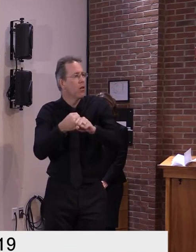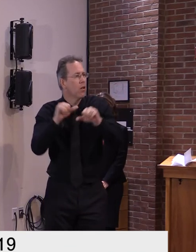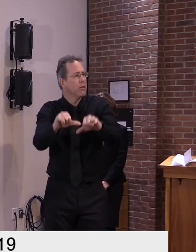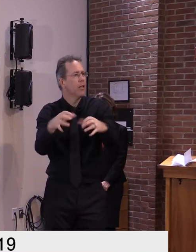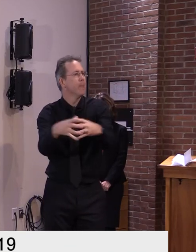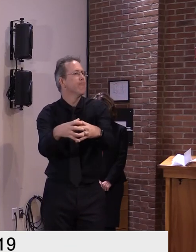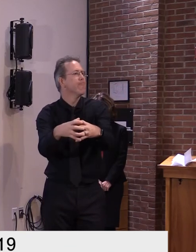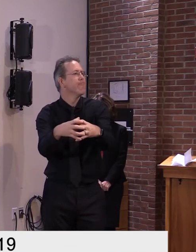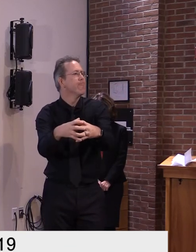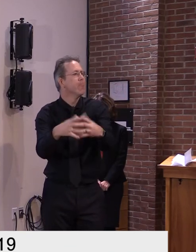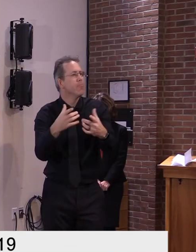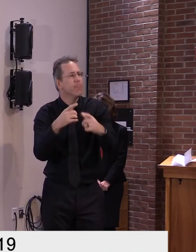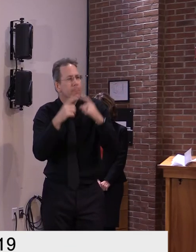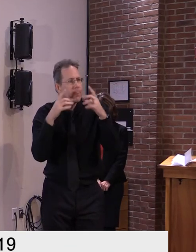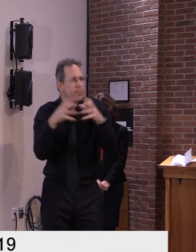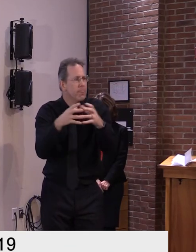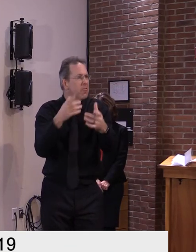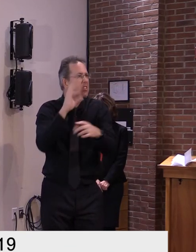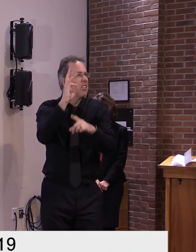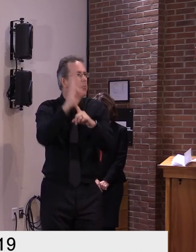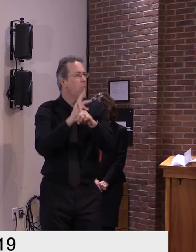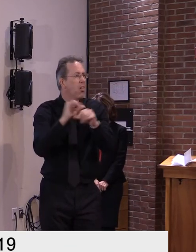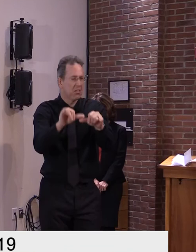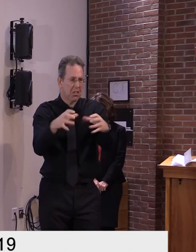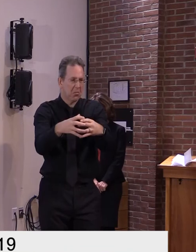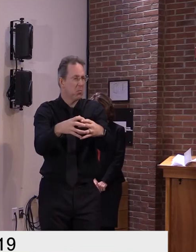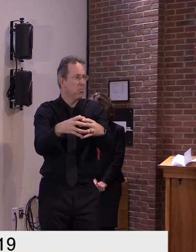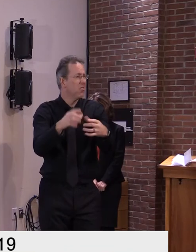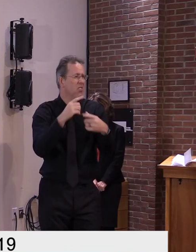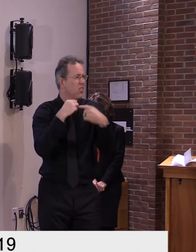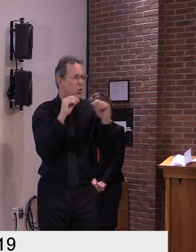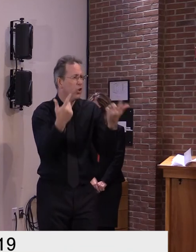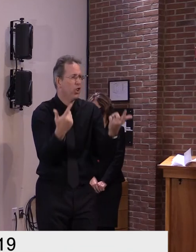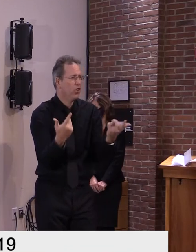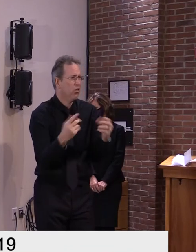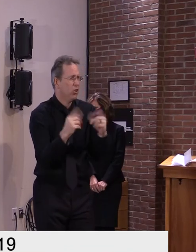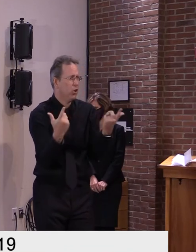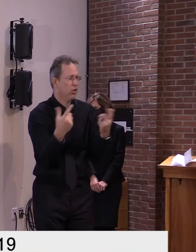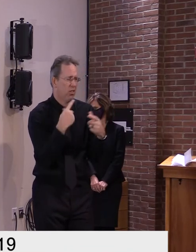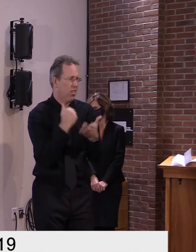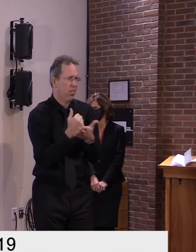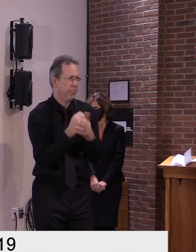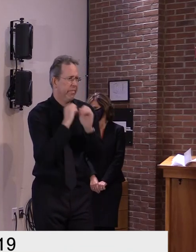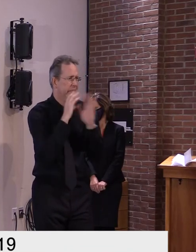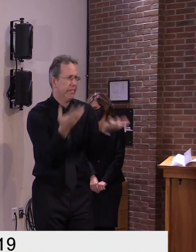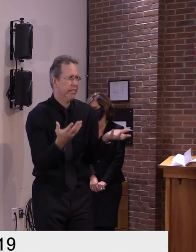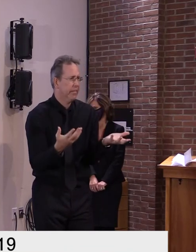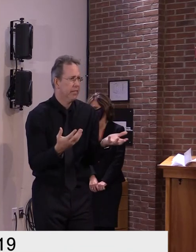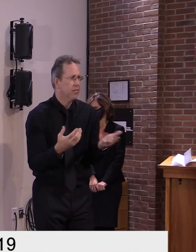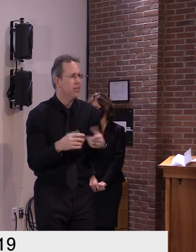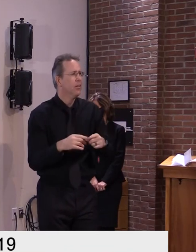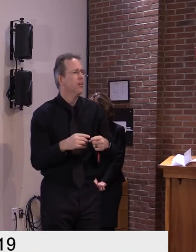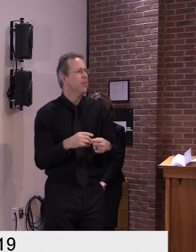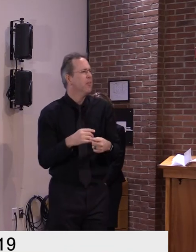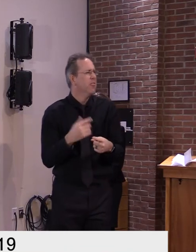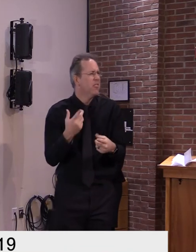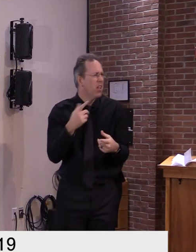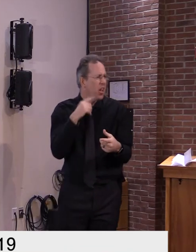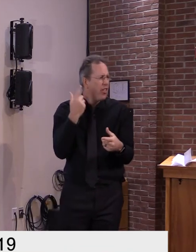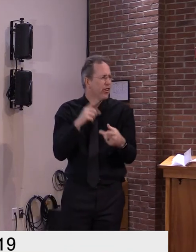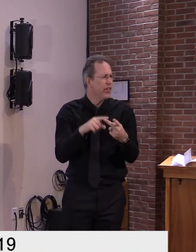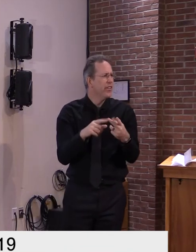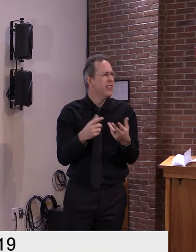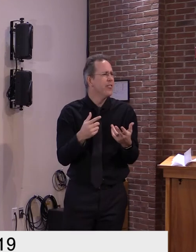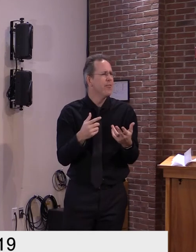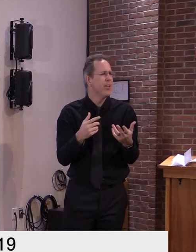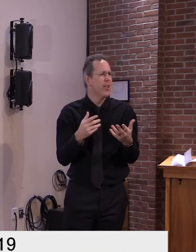policies and lockdown policies. And even Carnegie Mellon had a Facebook survey of over 3 million